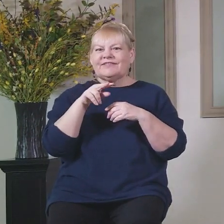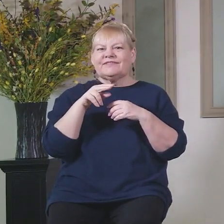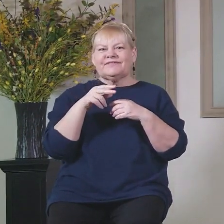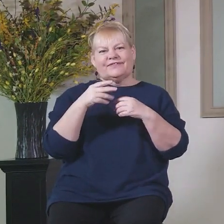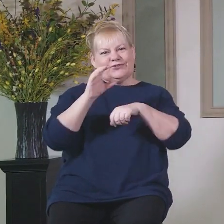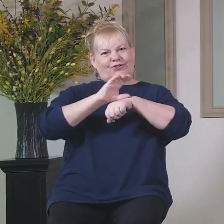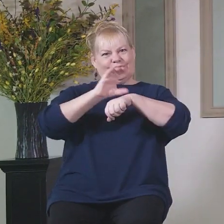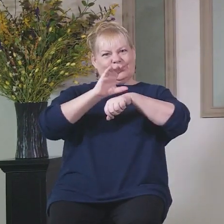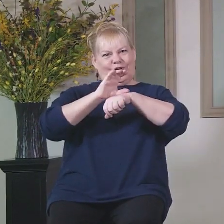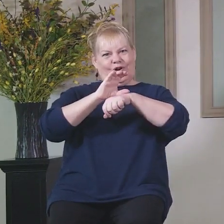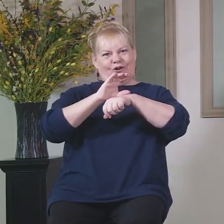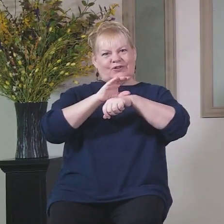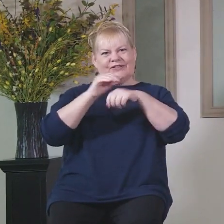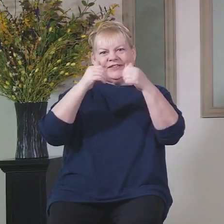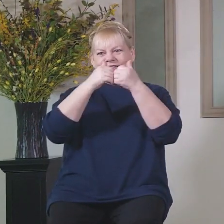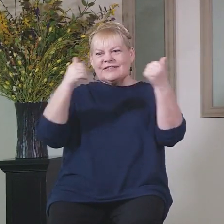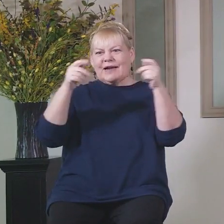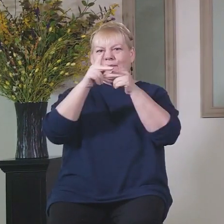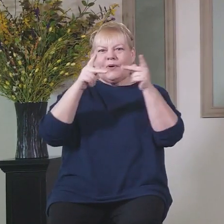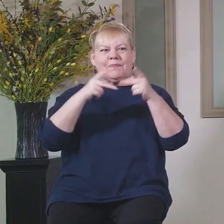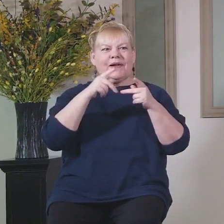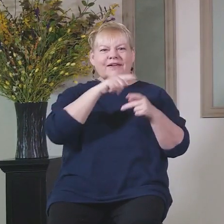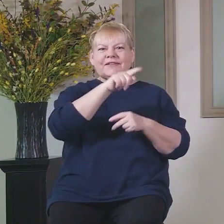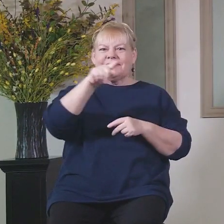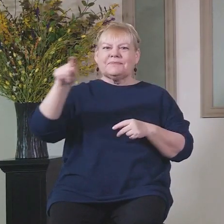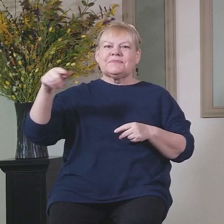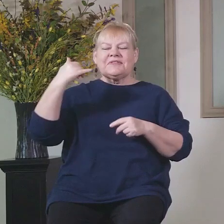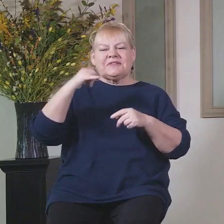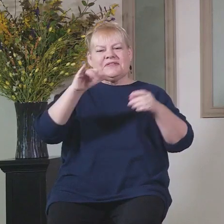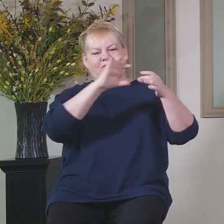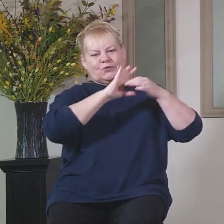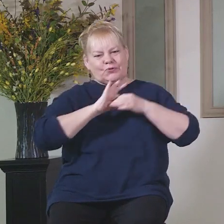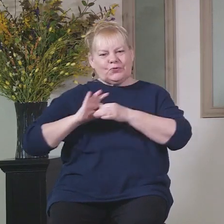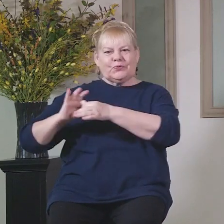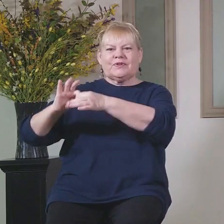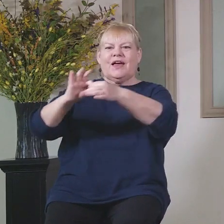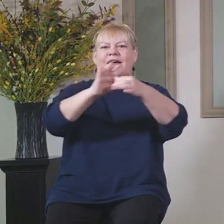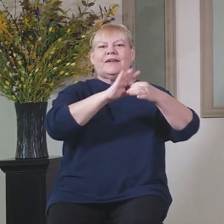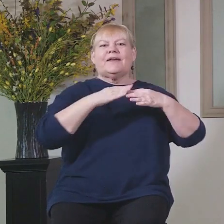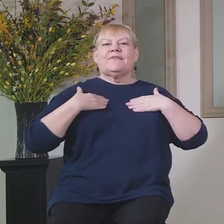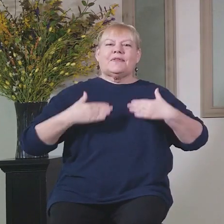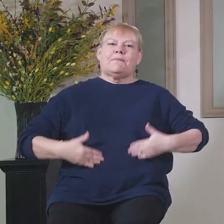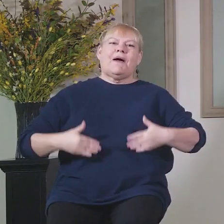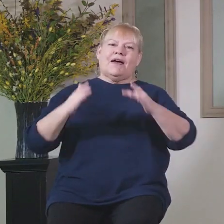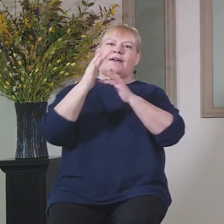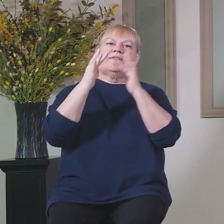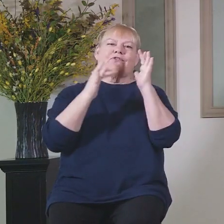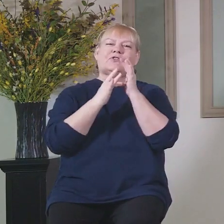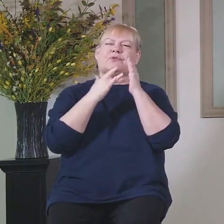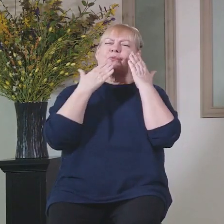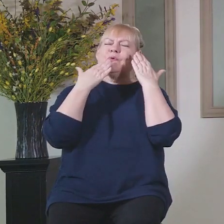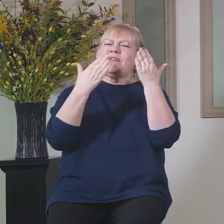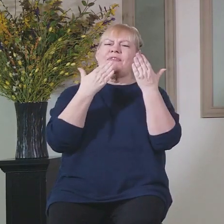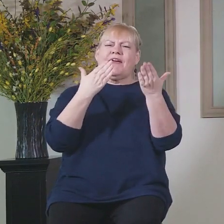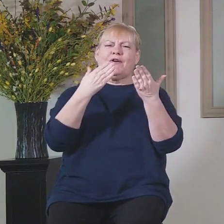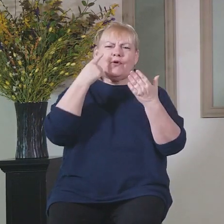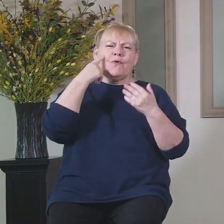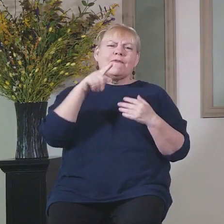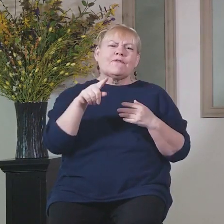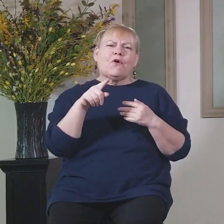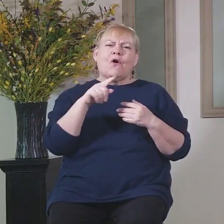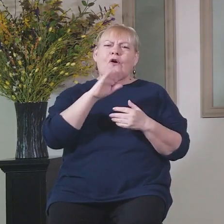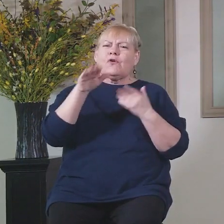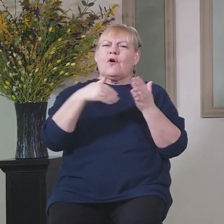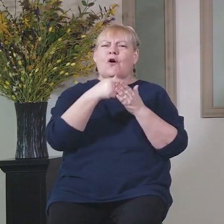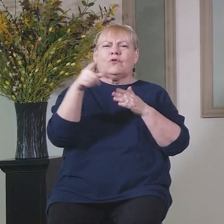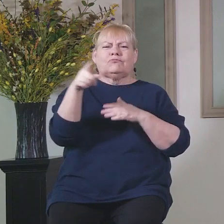church, meeting in separate places but still unified as the body of Jesus Christ. We thank you so much for